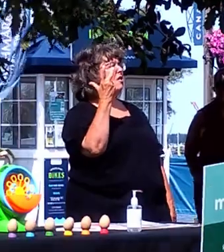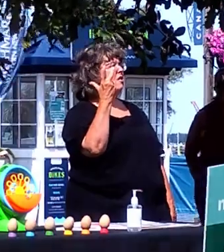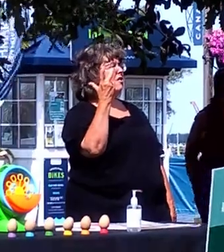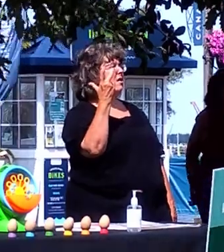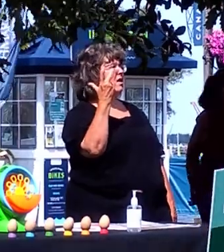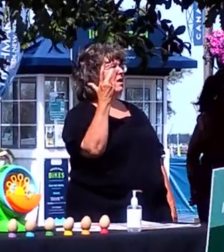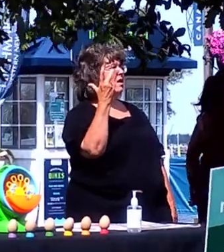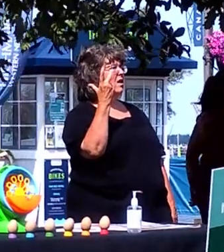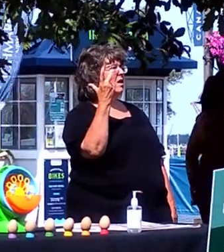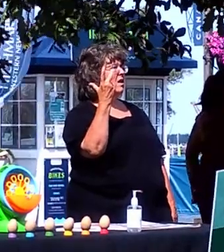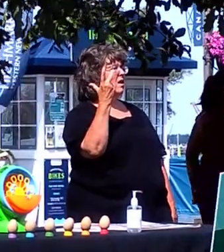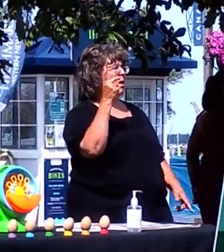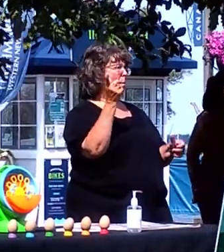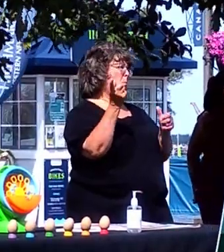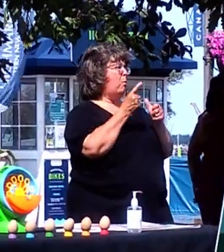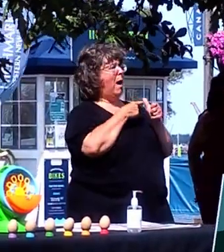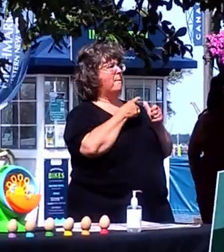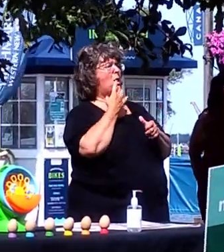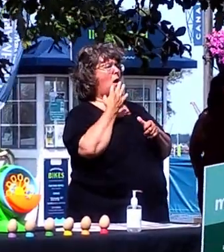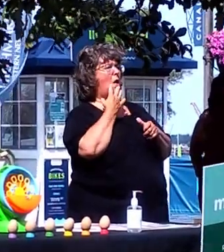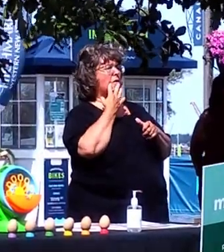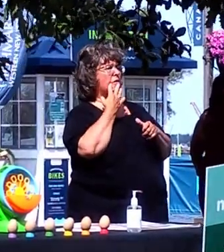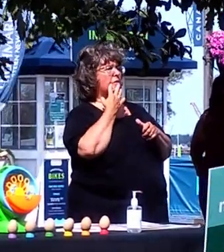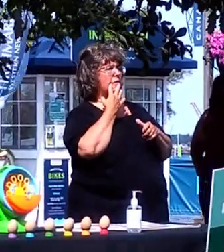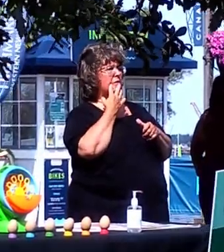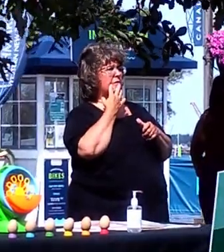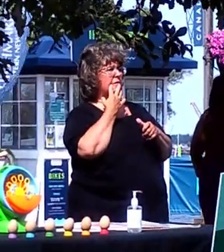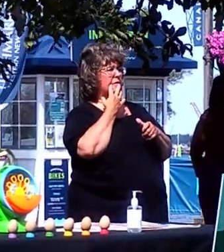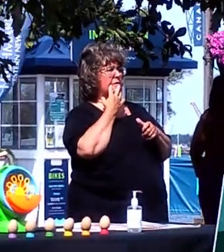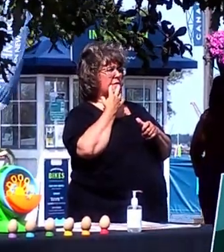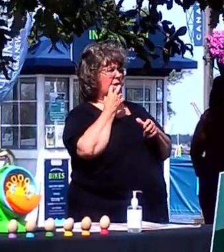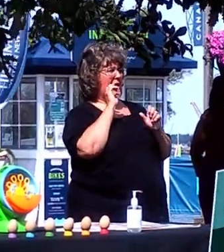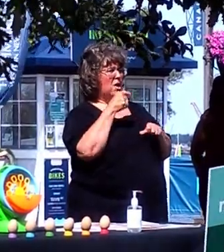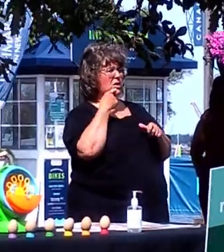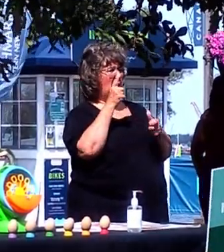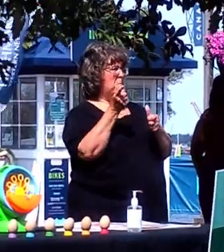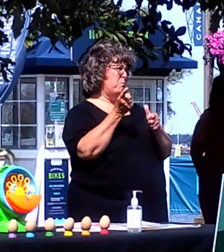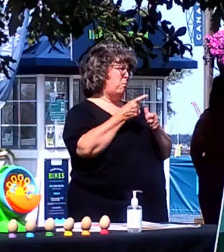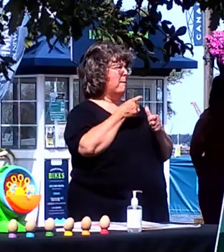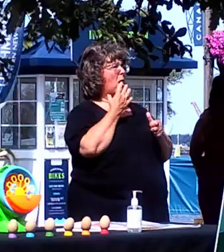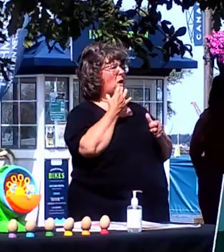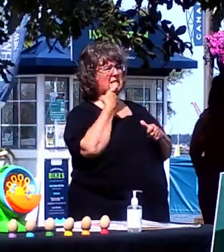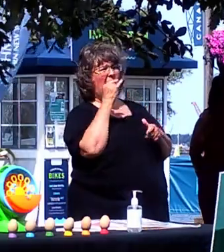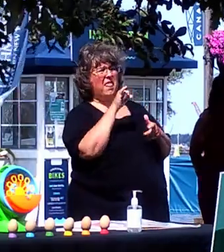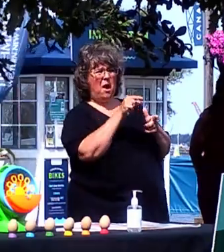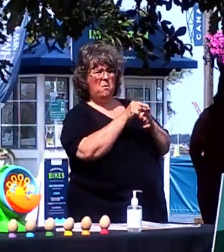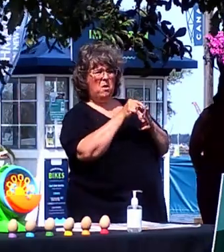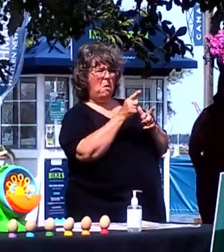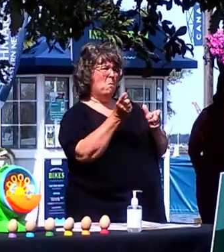I have three primary colors that we're going to look at. Can you guys say that? Primary colors?